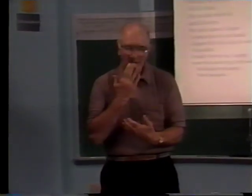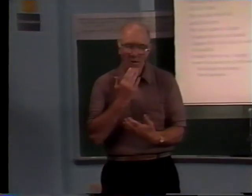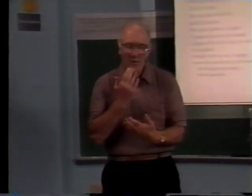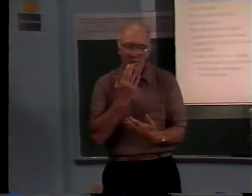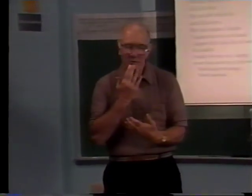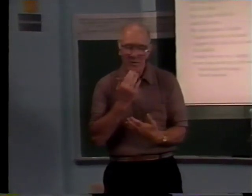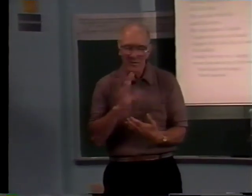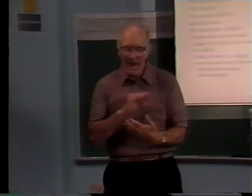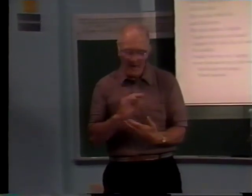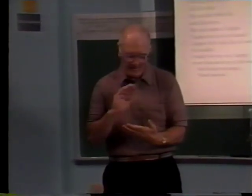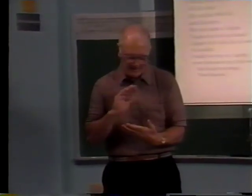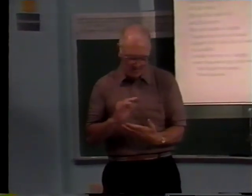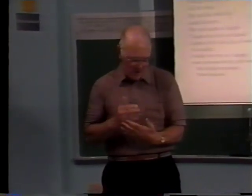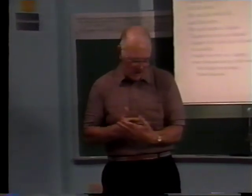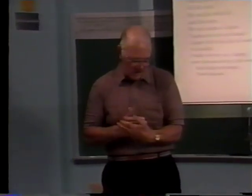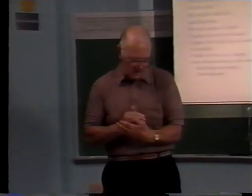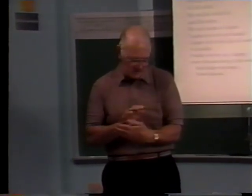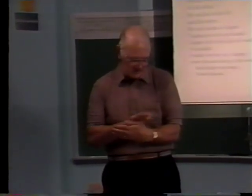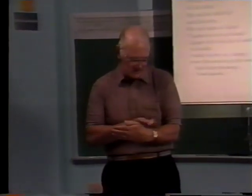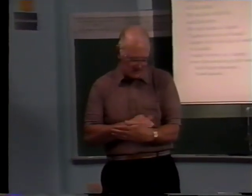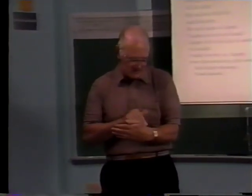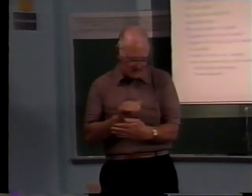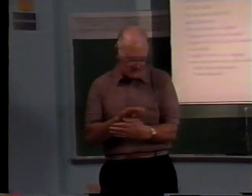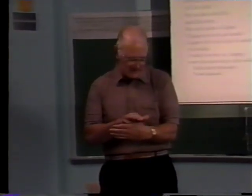So cute and small.